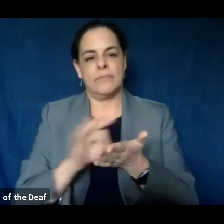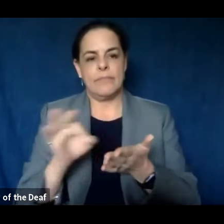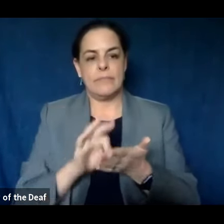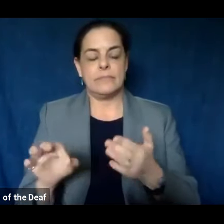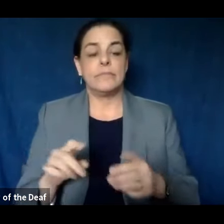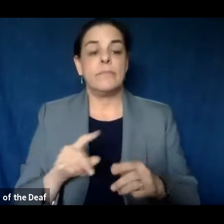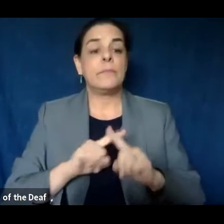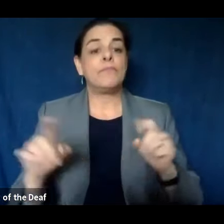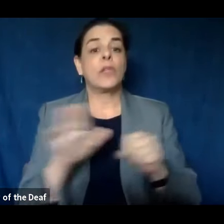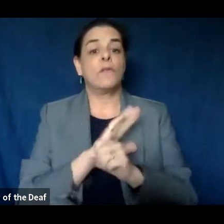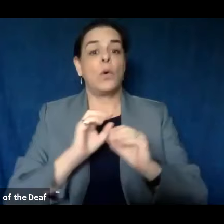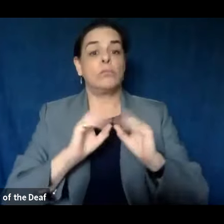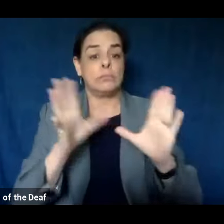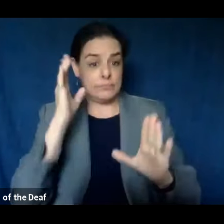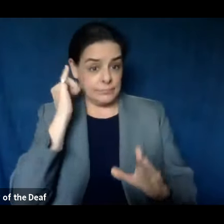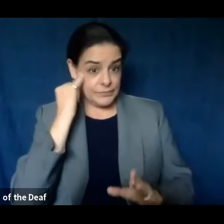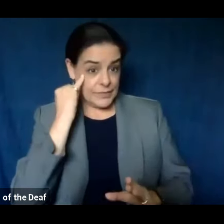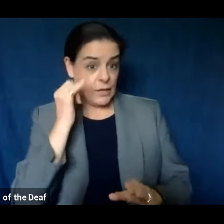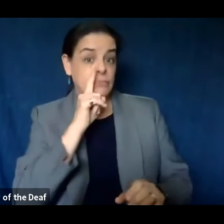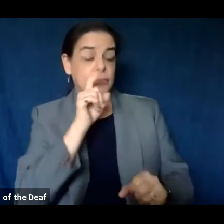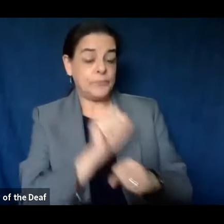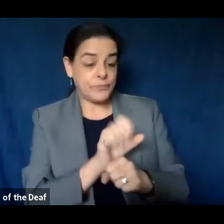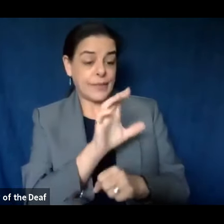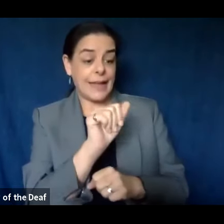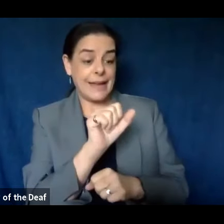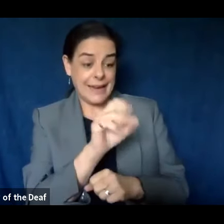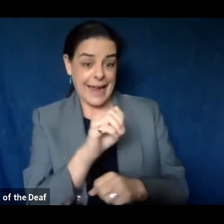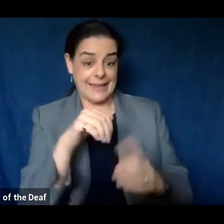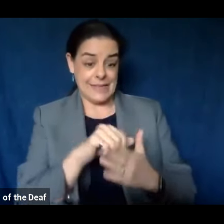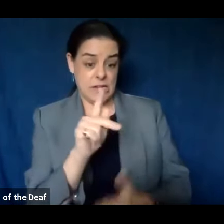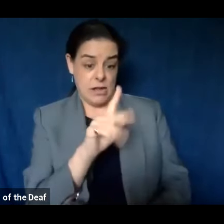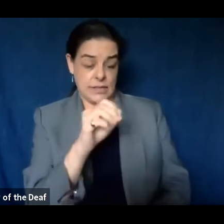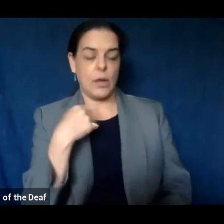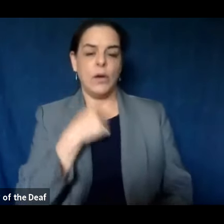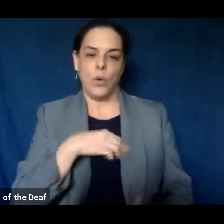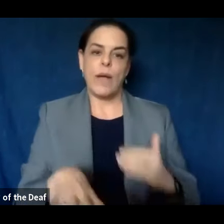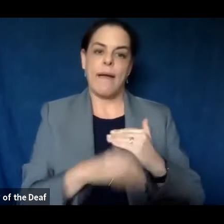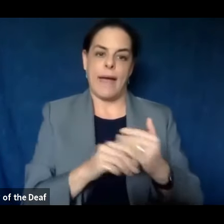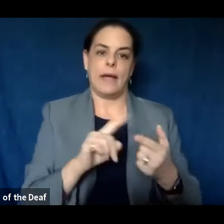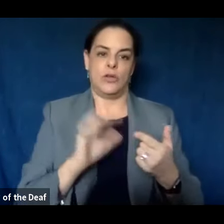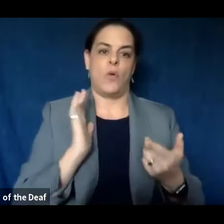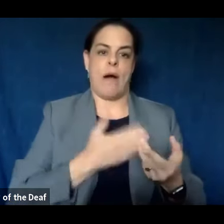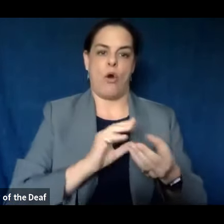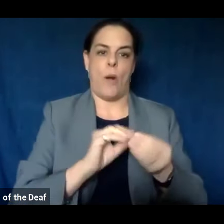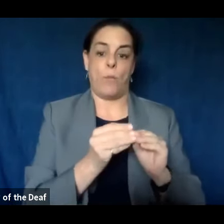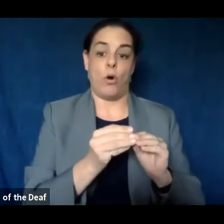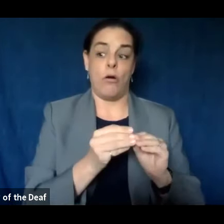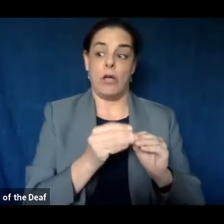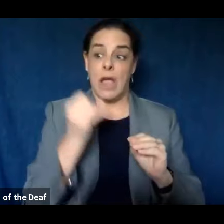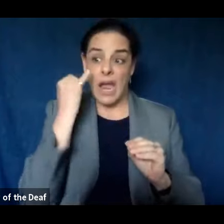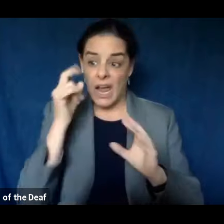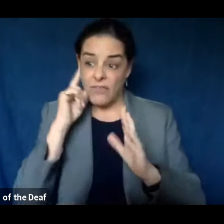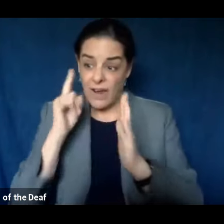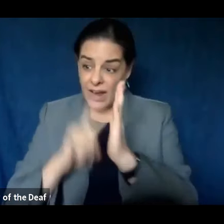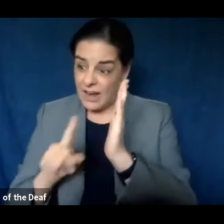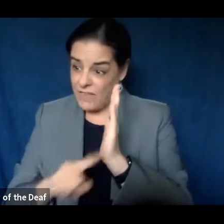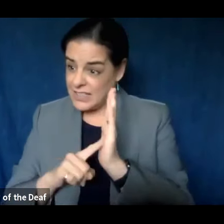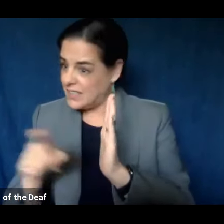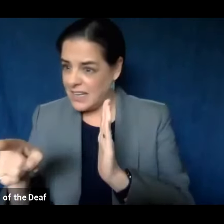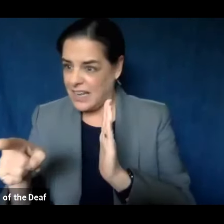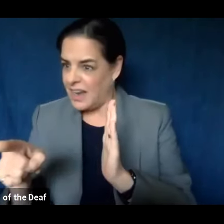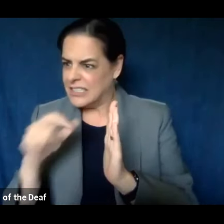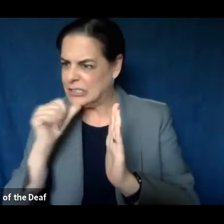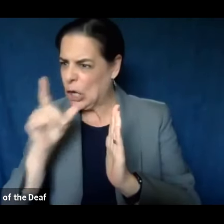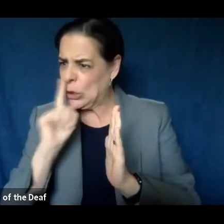to be a Knox County case, we add it to our account until our investigation leads us otherwise. Once it's determined that it's not a Knox